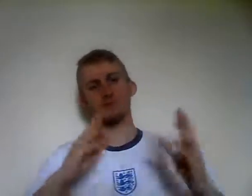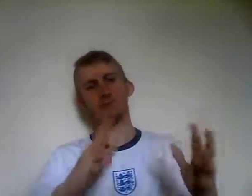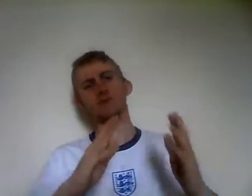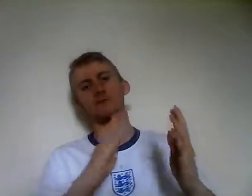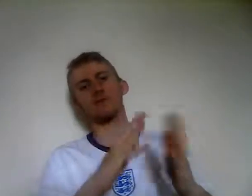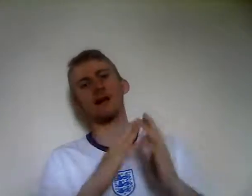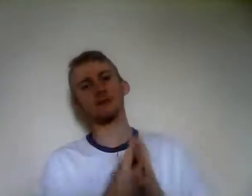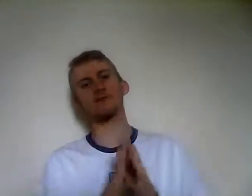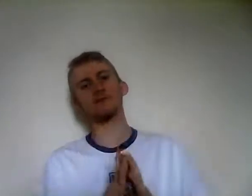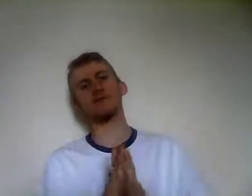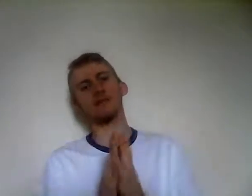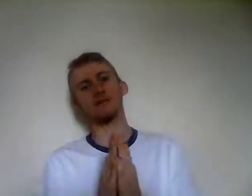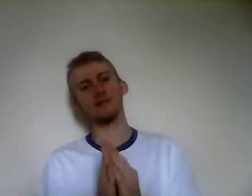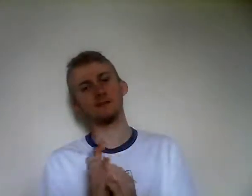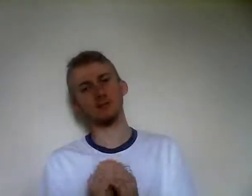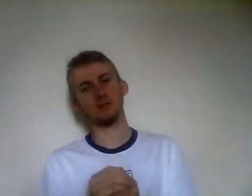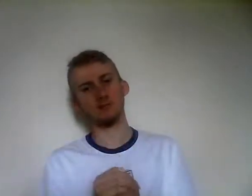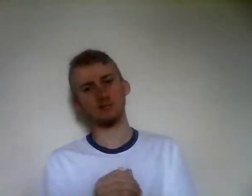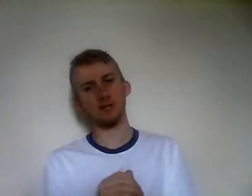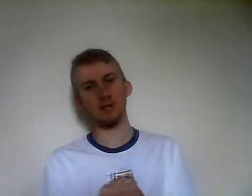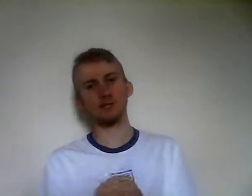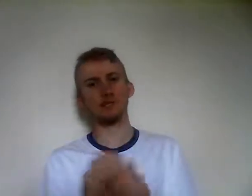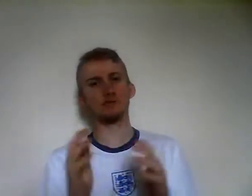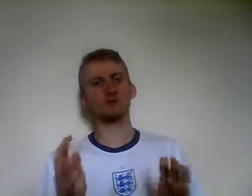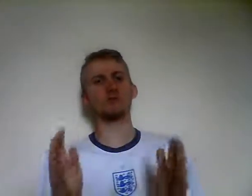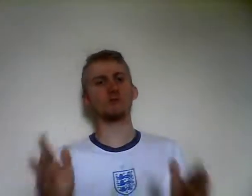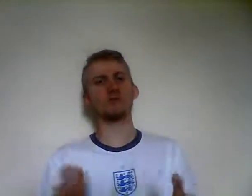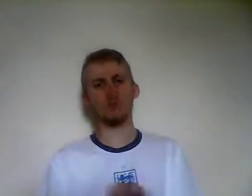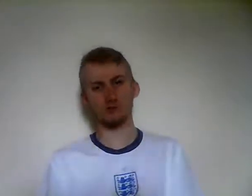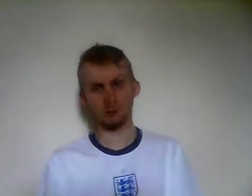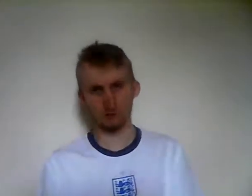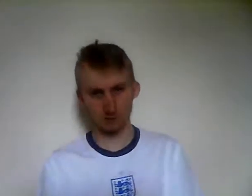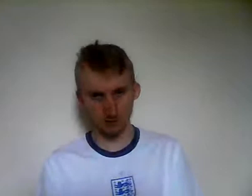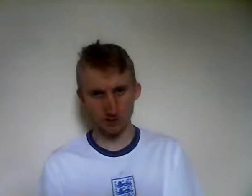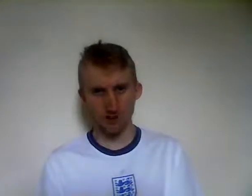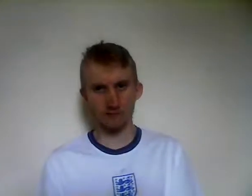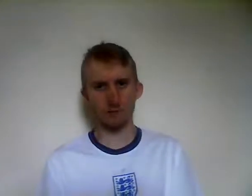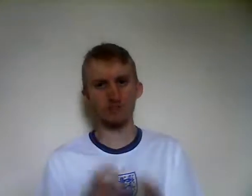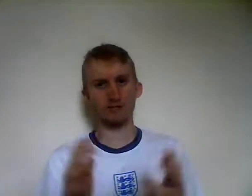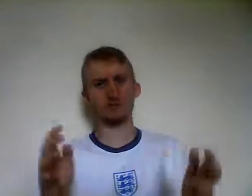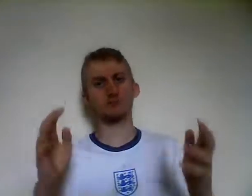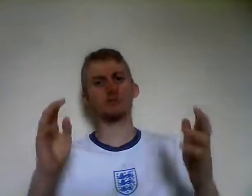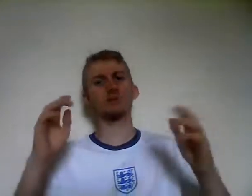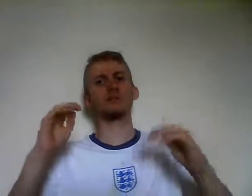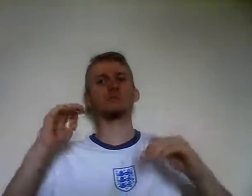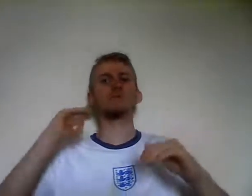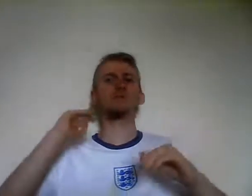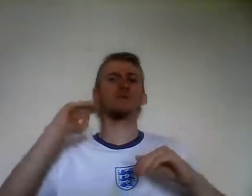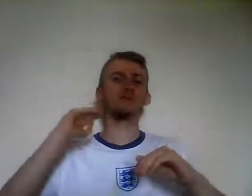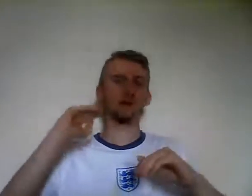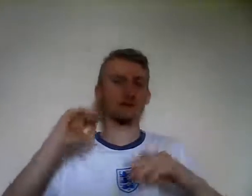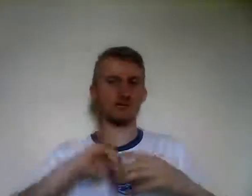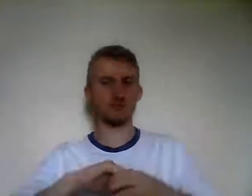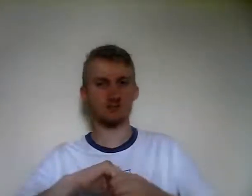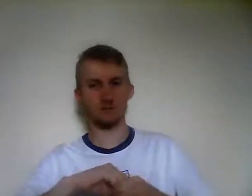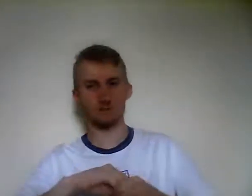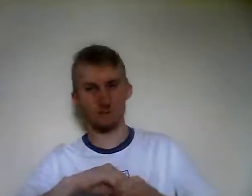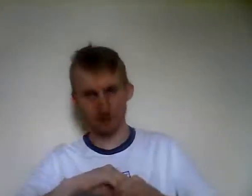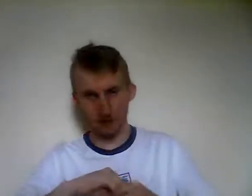both sacked after a year in charge as a consequence of poor results. That placed Crawley just above the relegation zone.